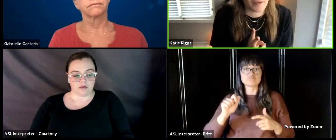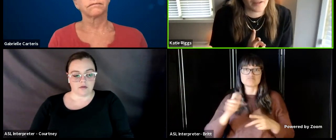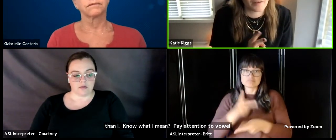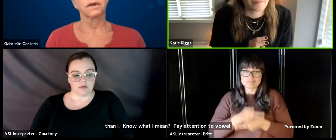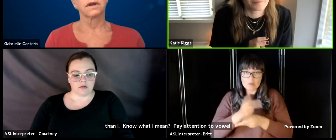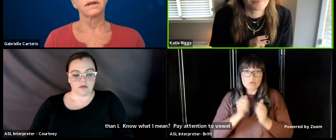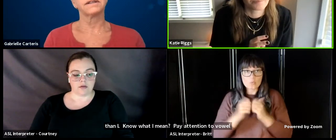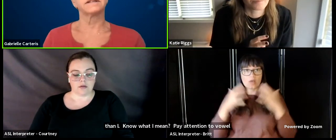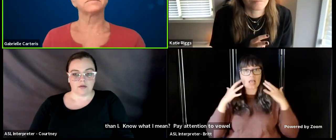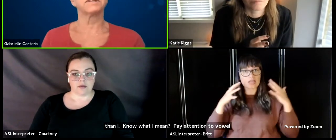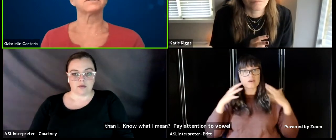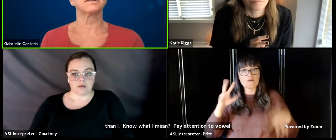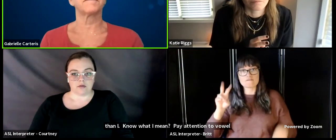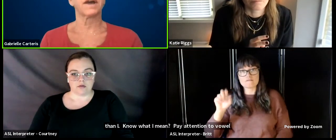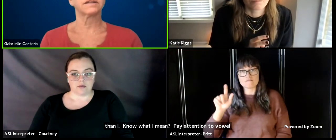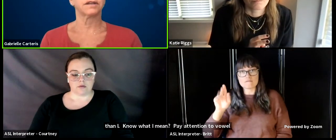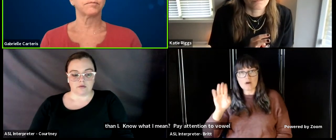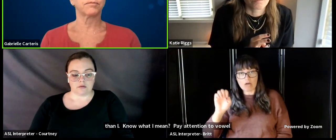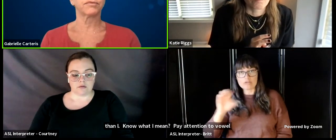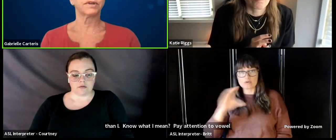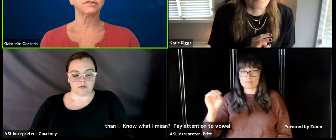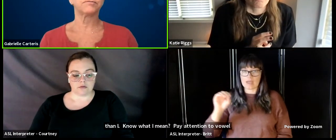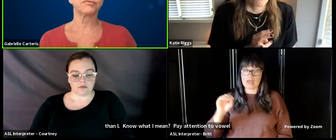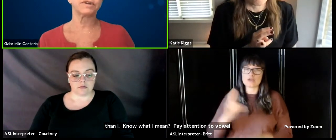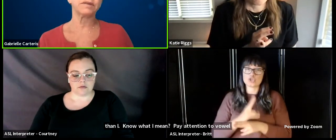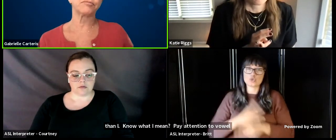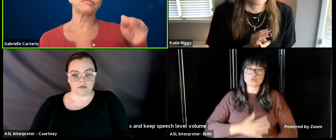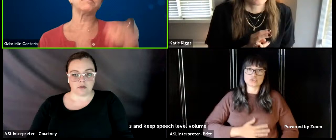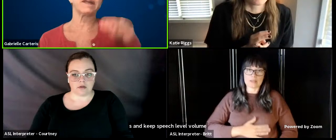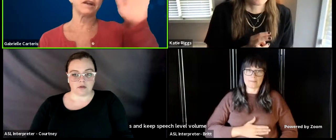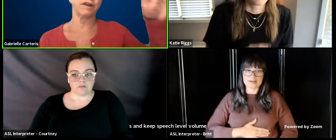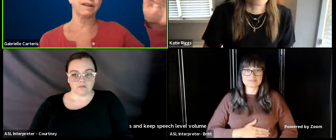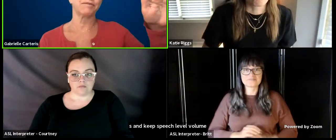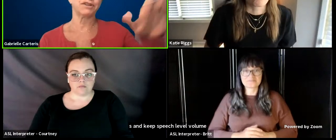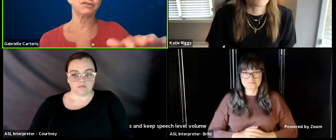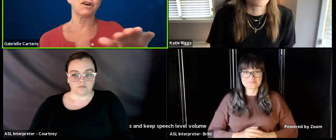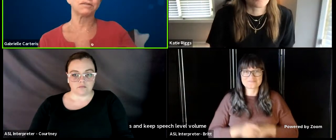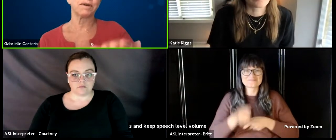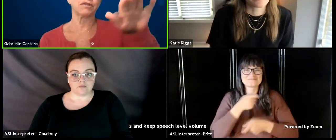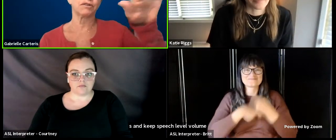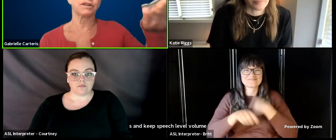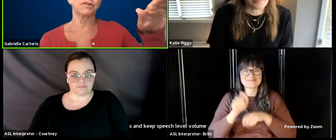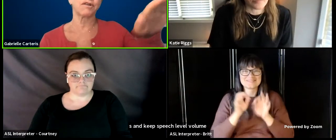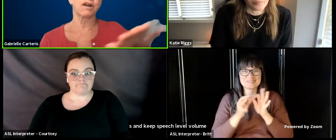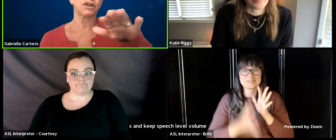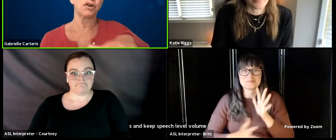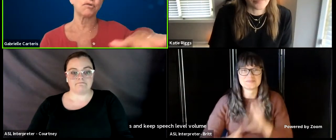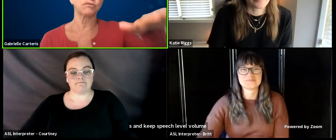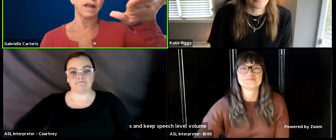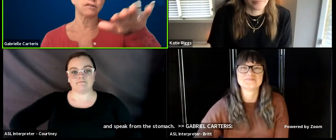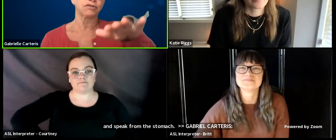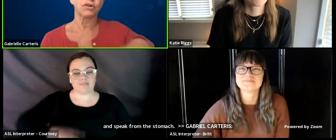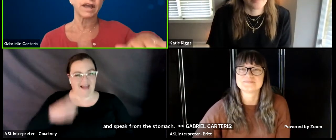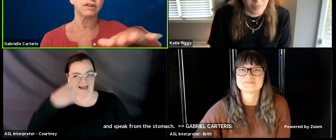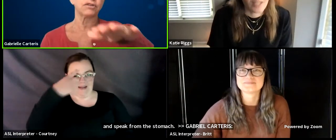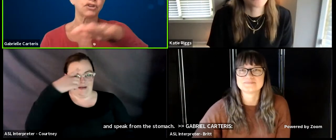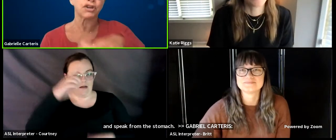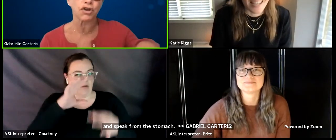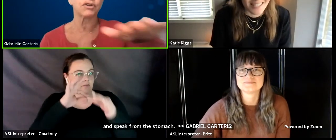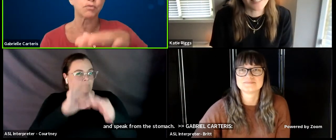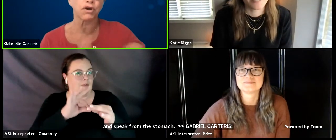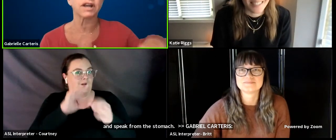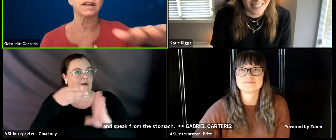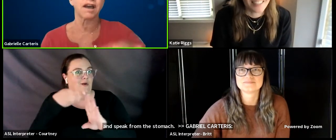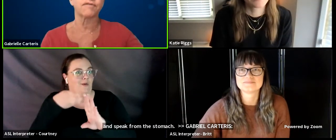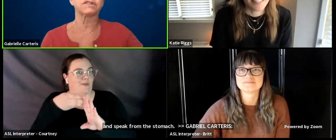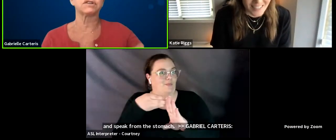your stomach. I think that speaks to the fact that preparing, when you talked about earlier on, know